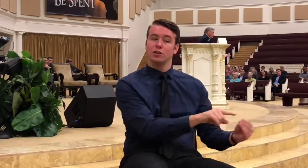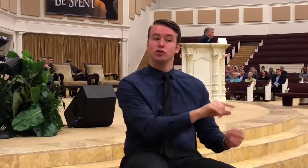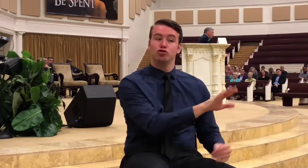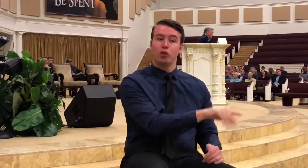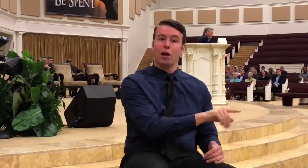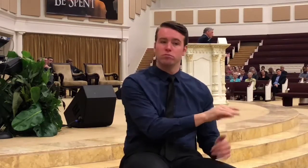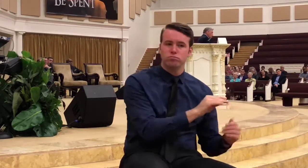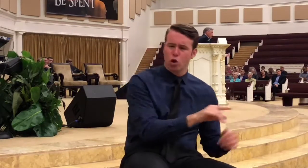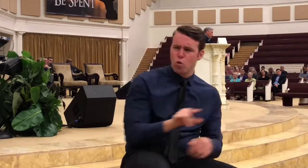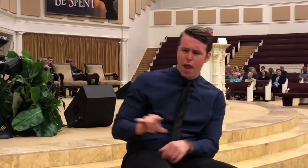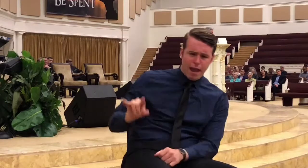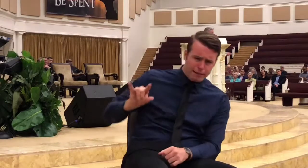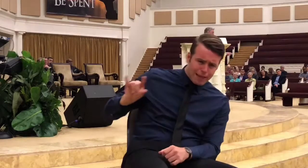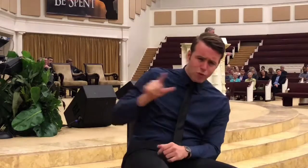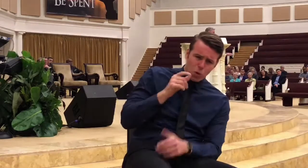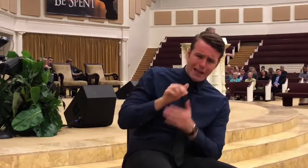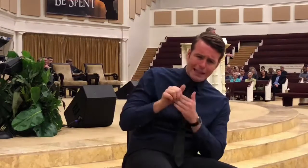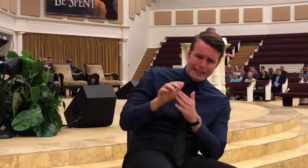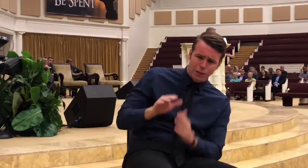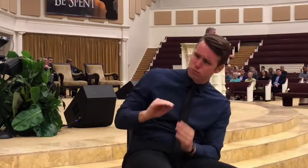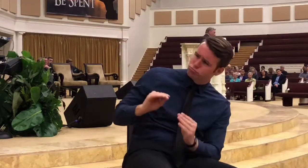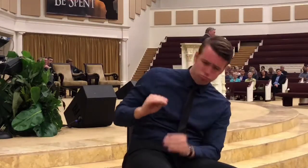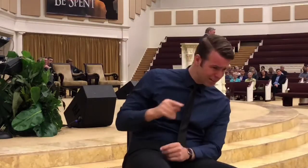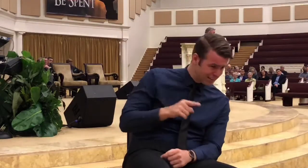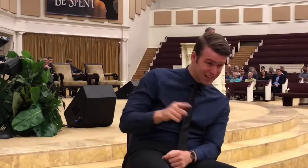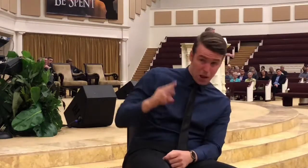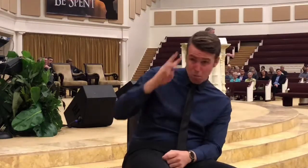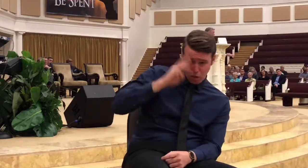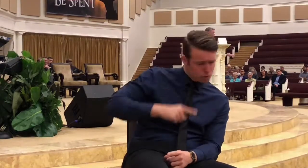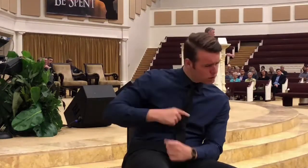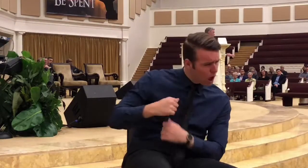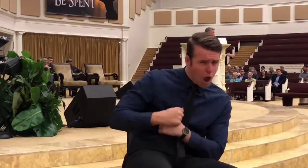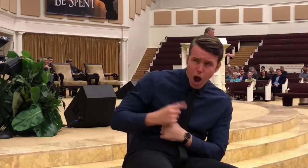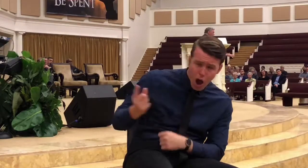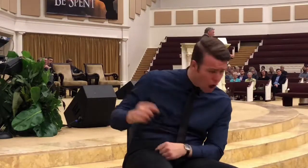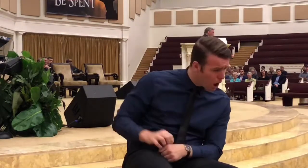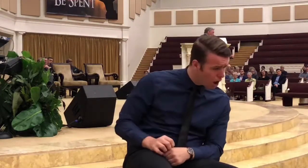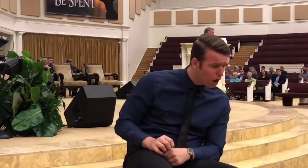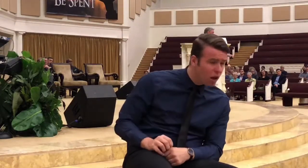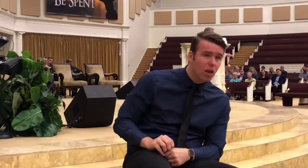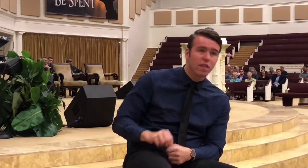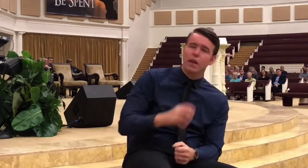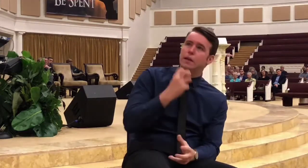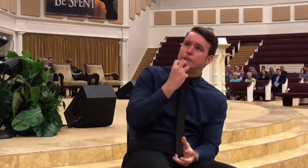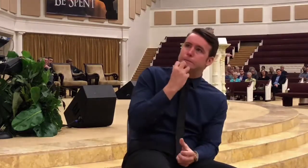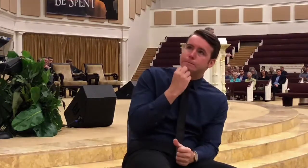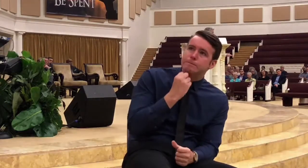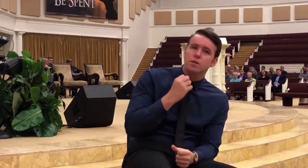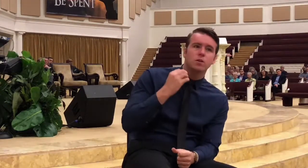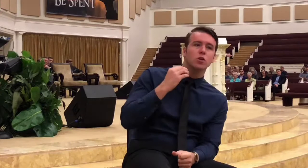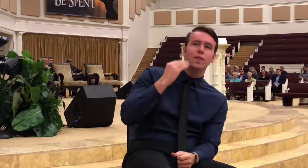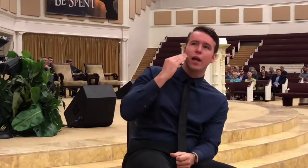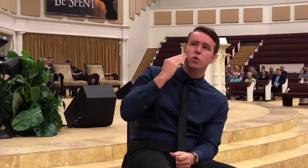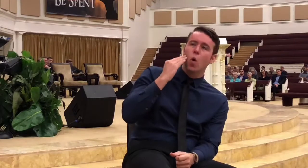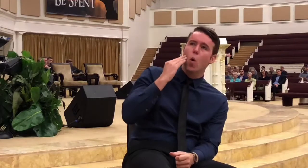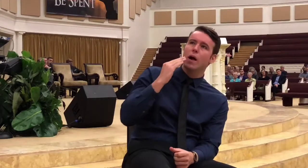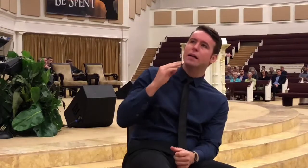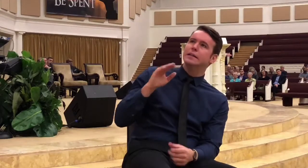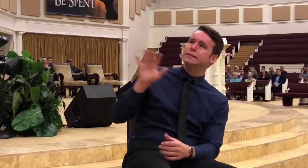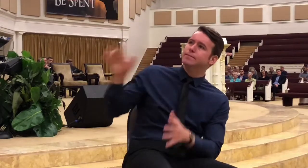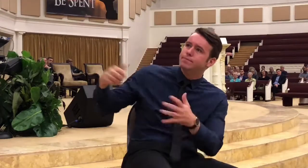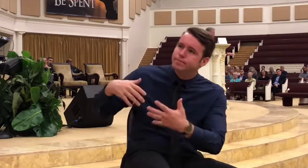love leadership and let Brother Wilson give you a hug, if they knew the value of kids touching